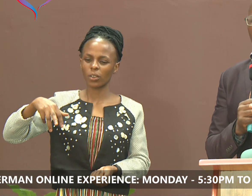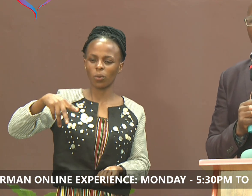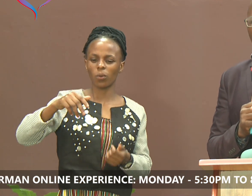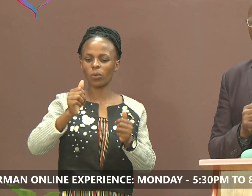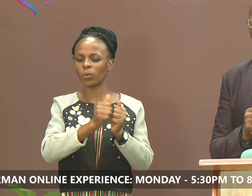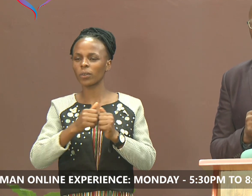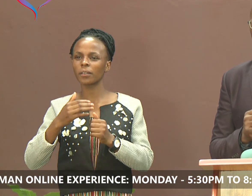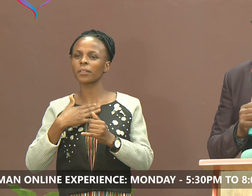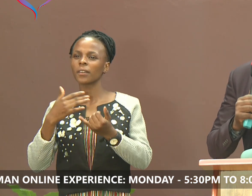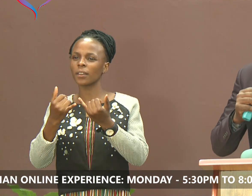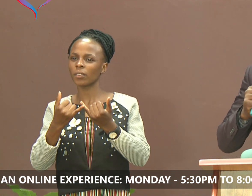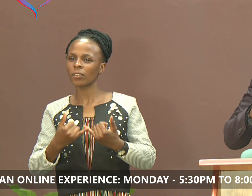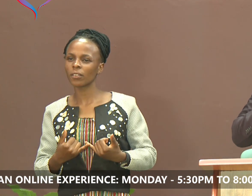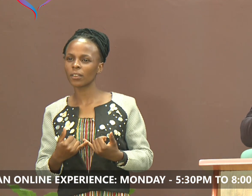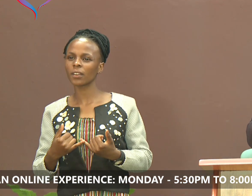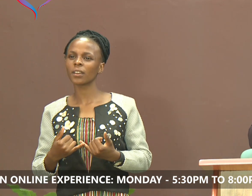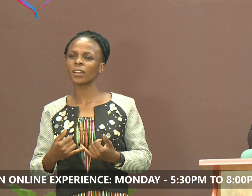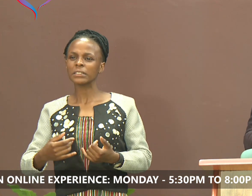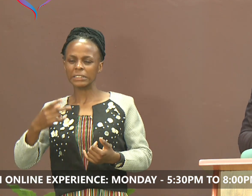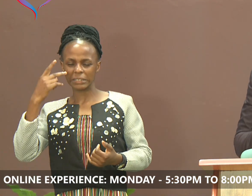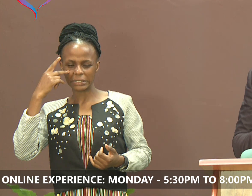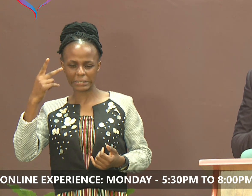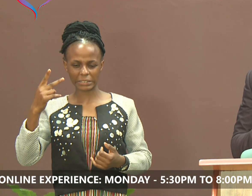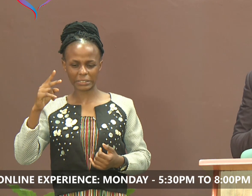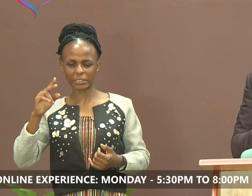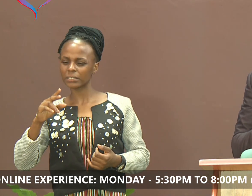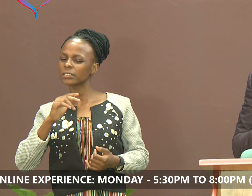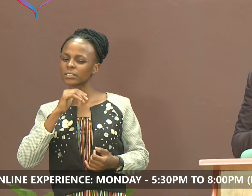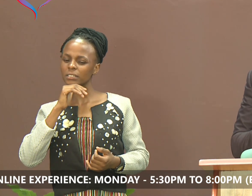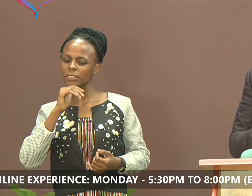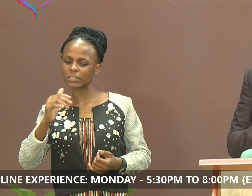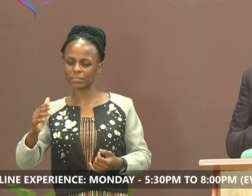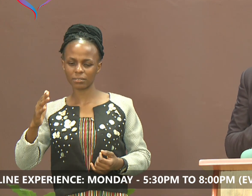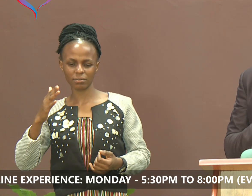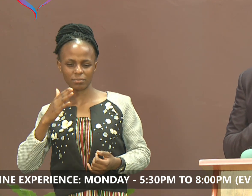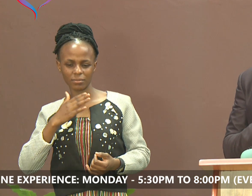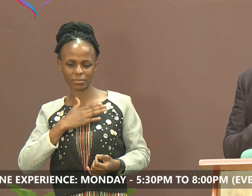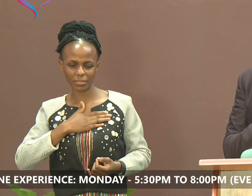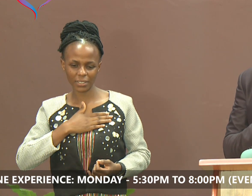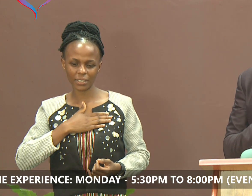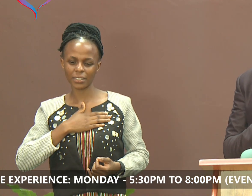that we are not having, she's not my companion and she's not my partner.